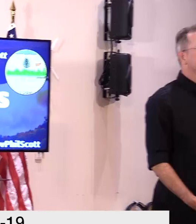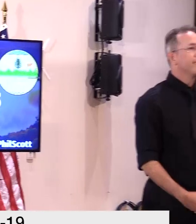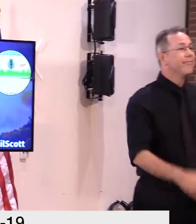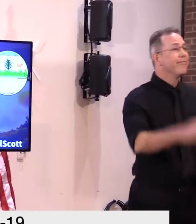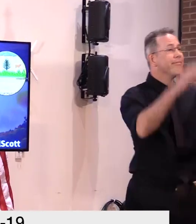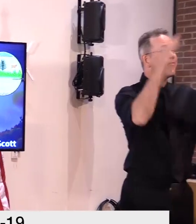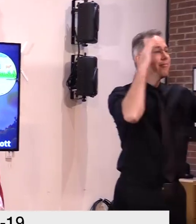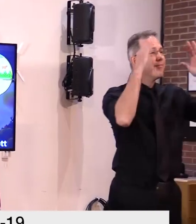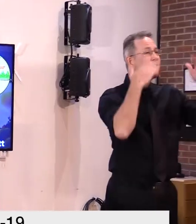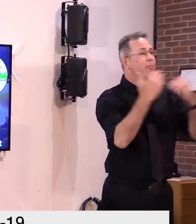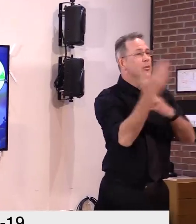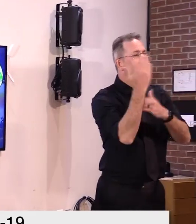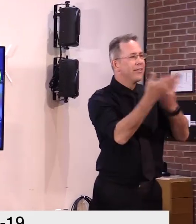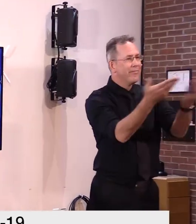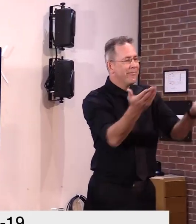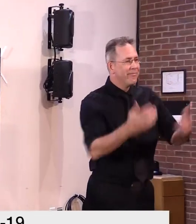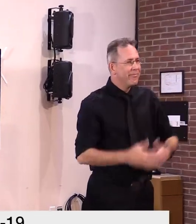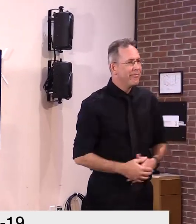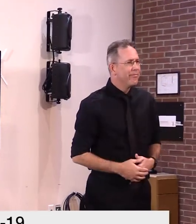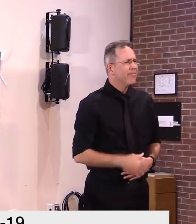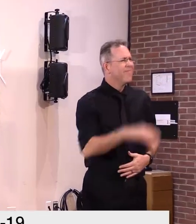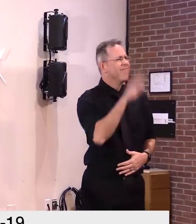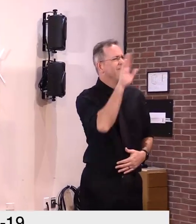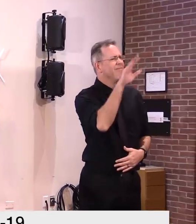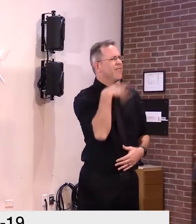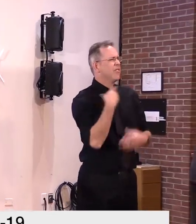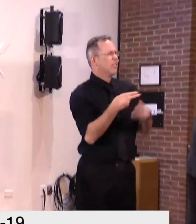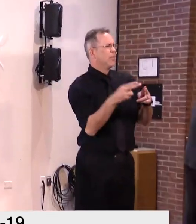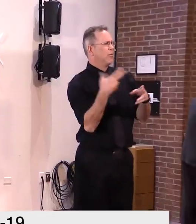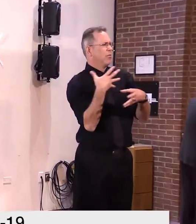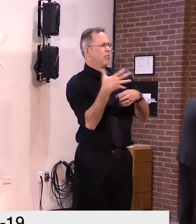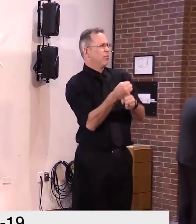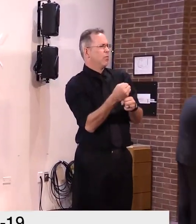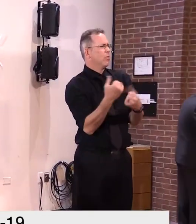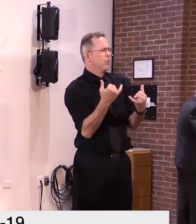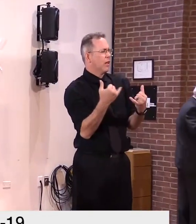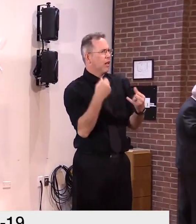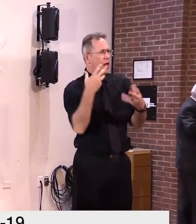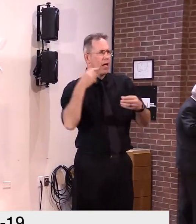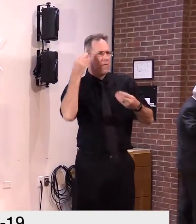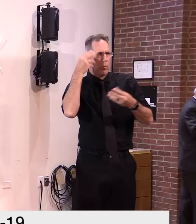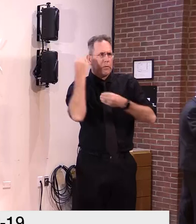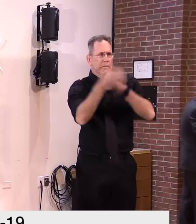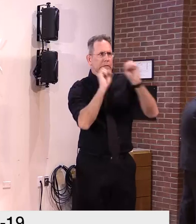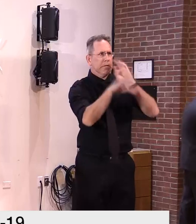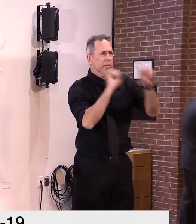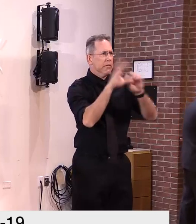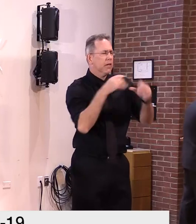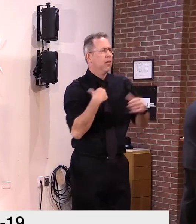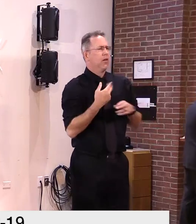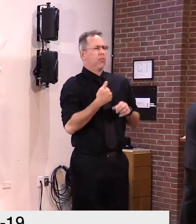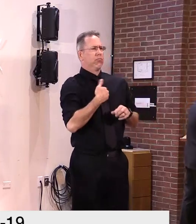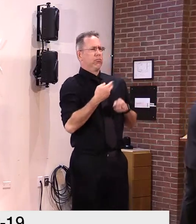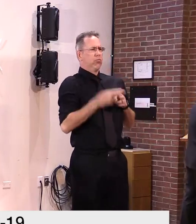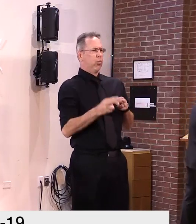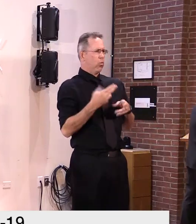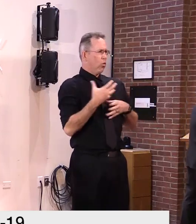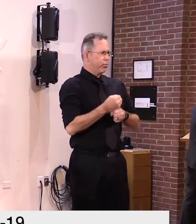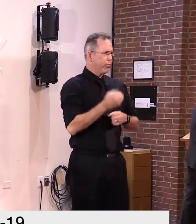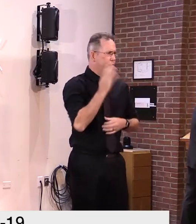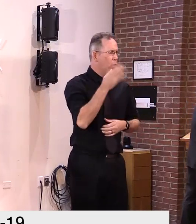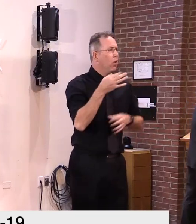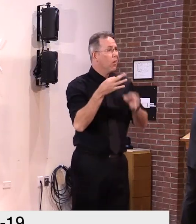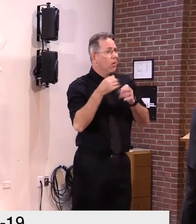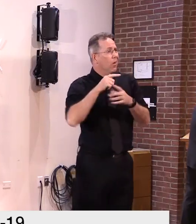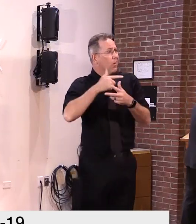Good morning, everyone. We have a lot to get through this morning with our modeling update, details on new long-term care